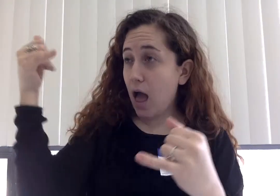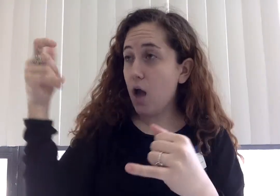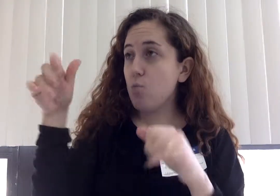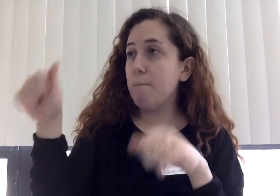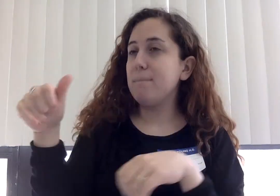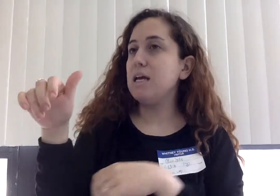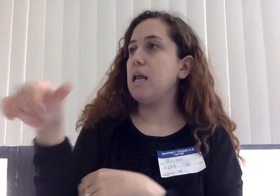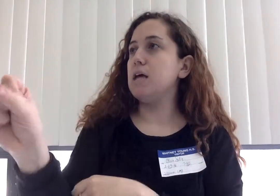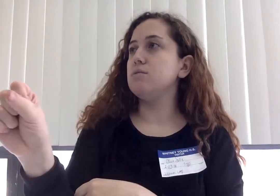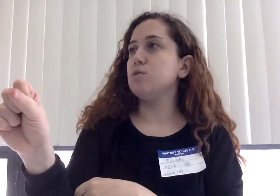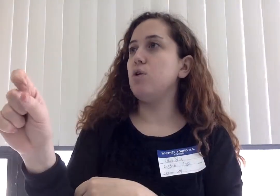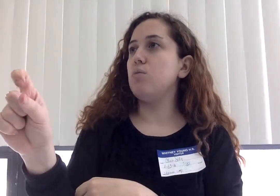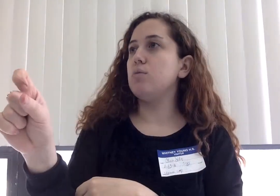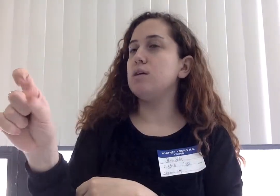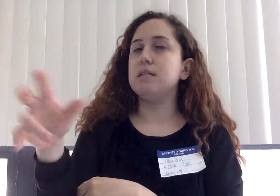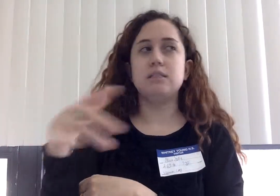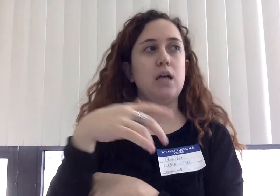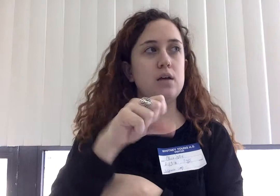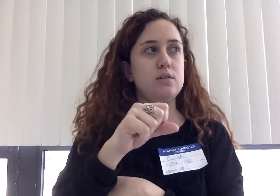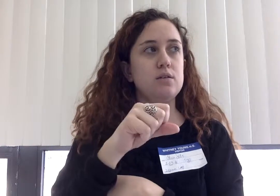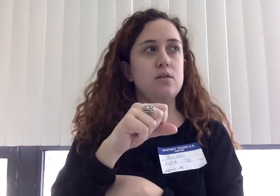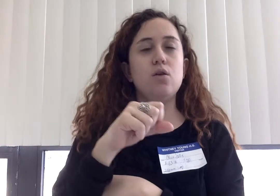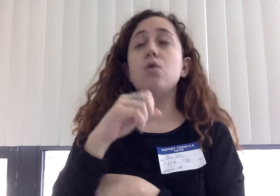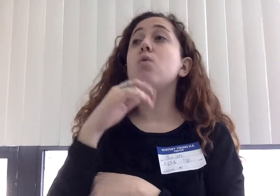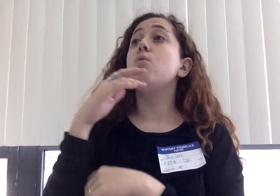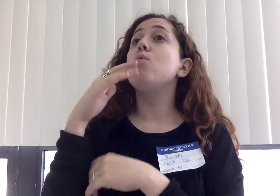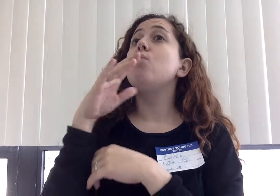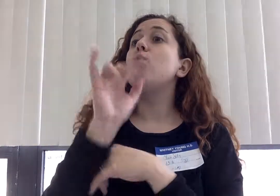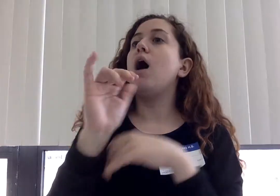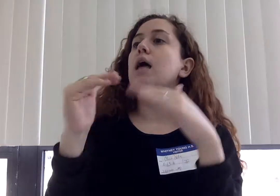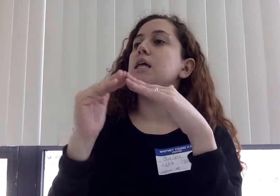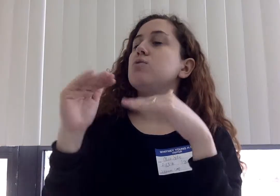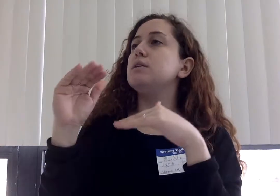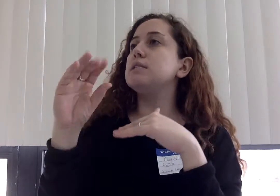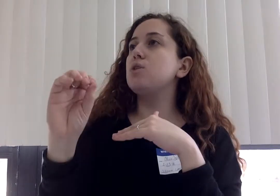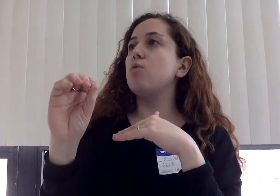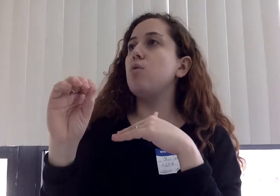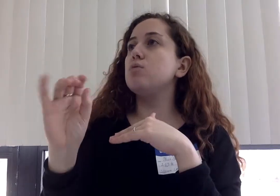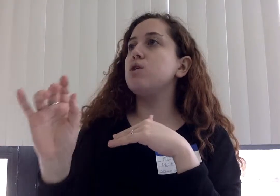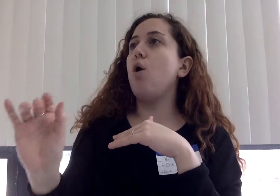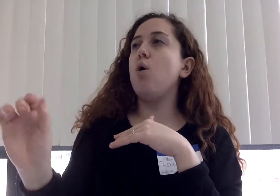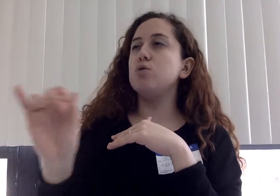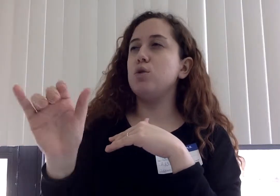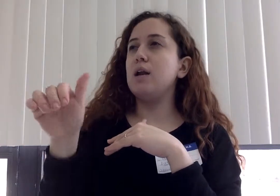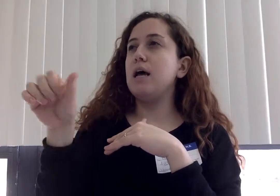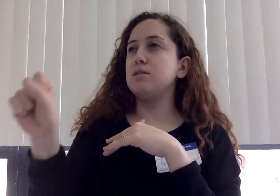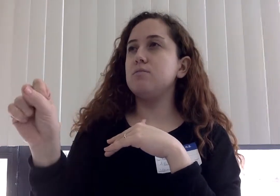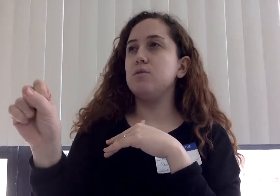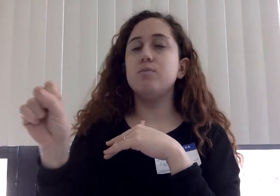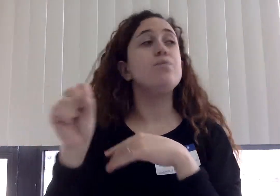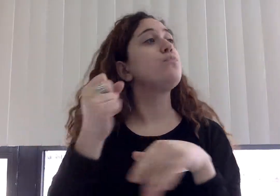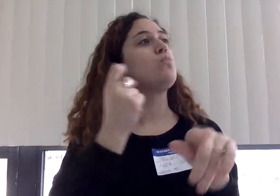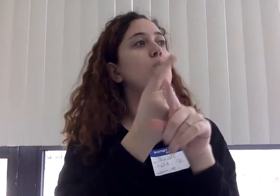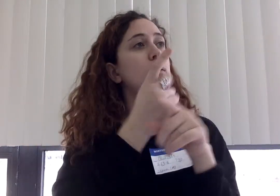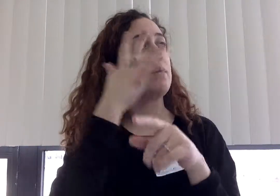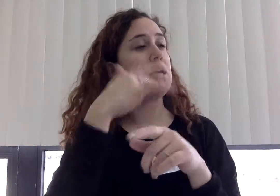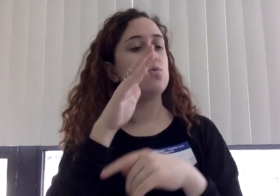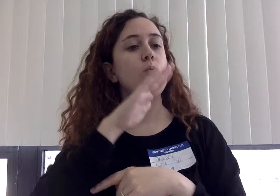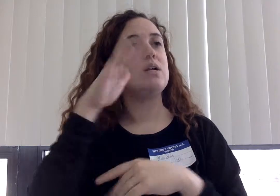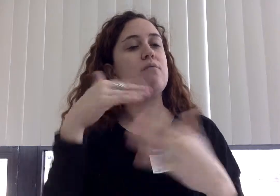Okay. And y equals 0 is also an asymptote Because because we'll never be able to reach the height of 0, given